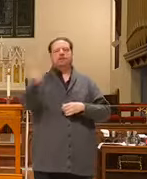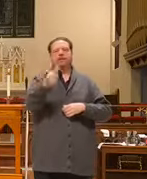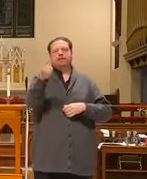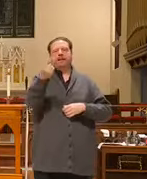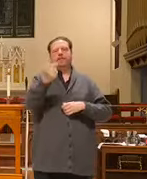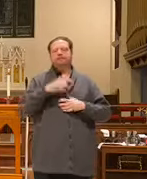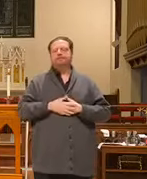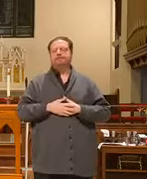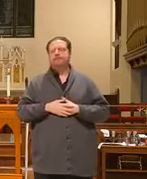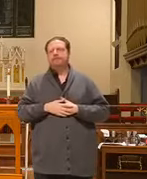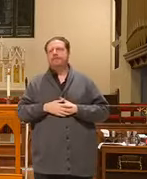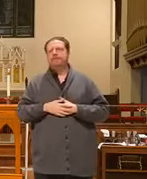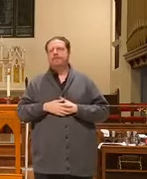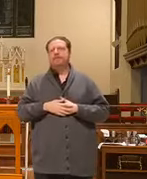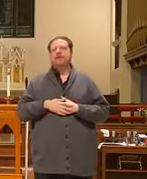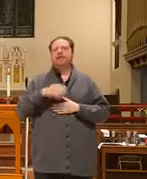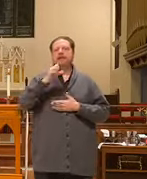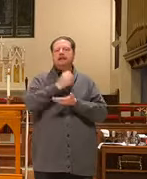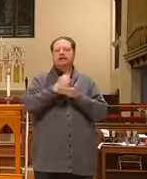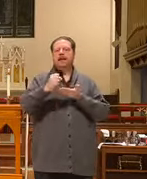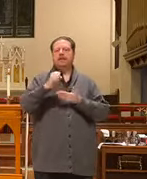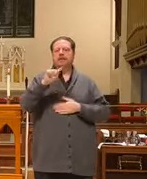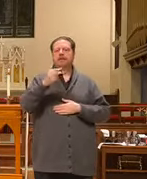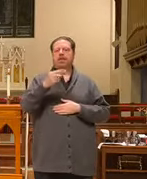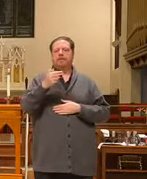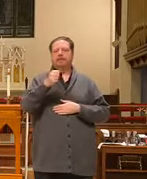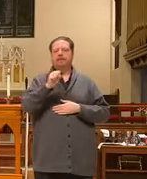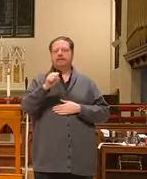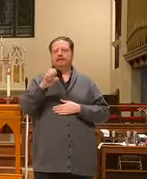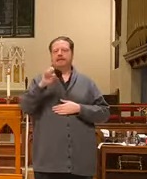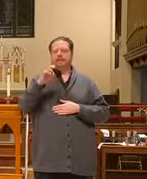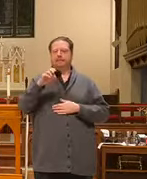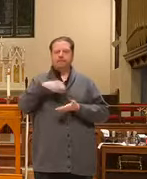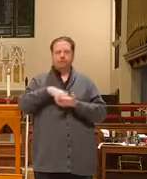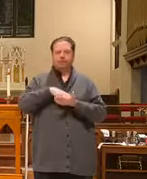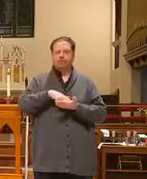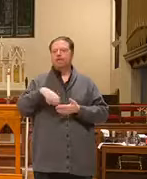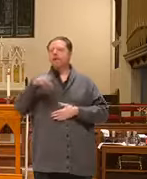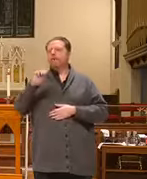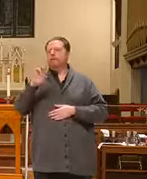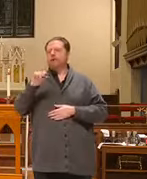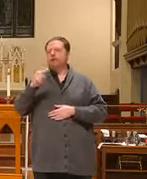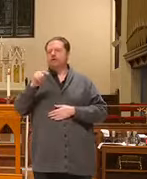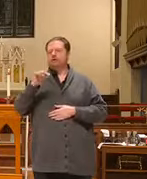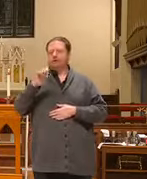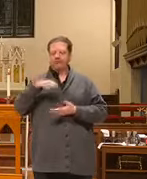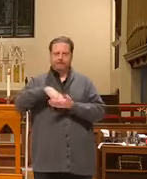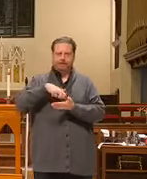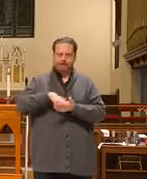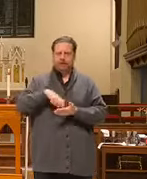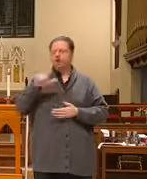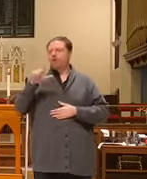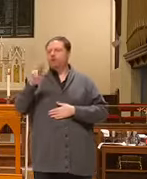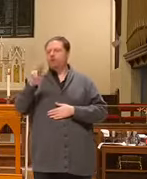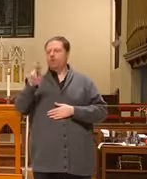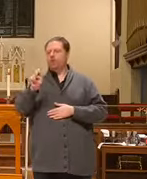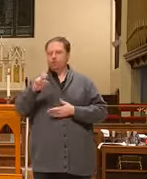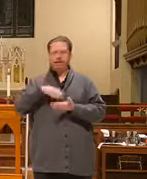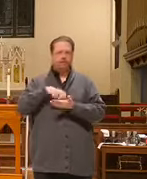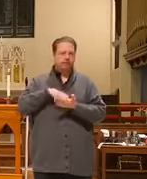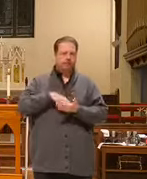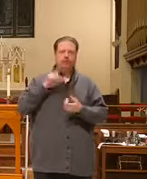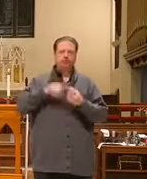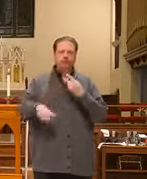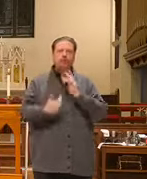invited by St. Thomas Episcopal, St. Margaret's Episcopal, and St. Luke's Episcopal to the new